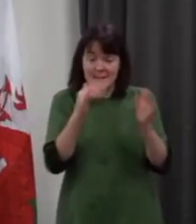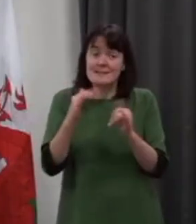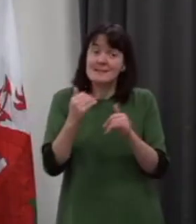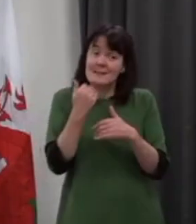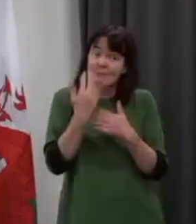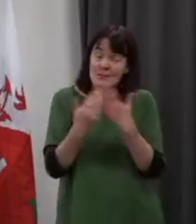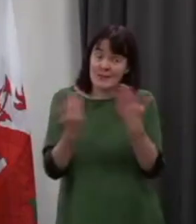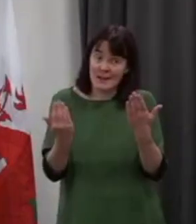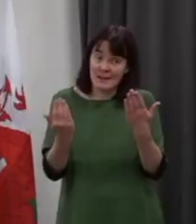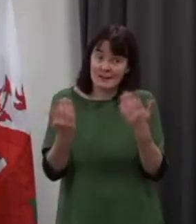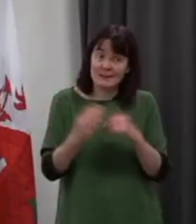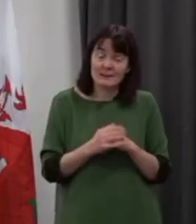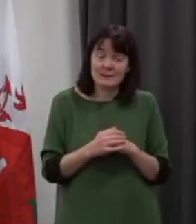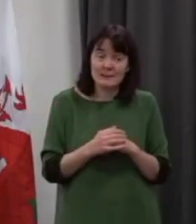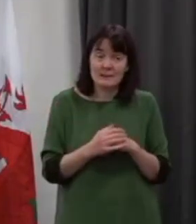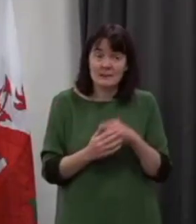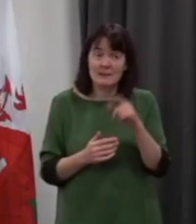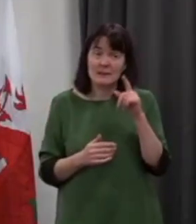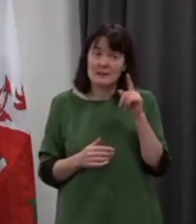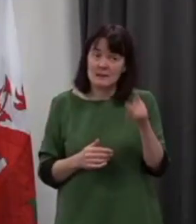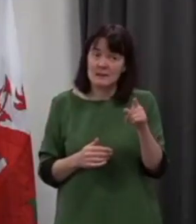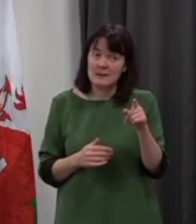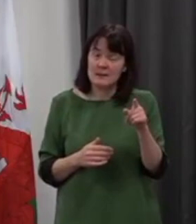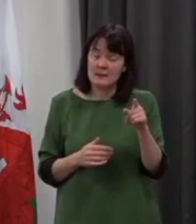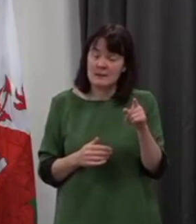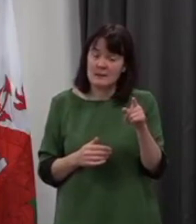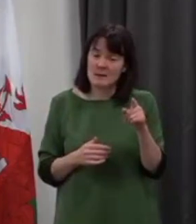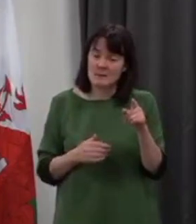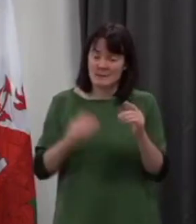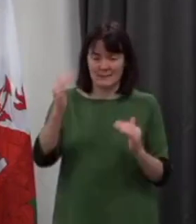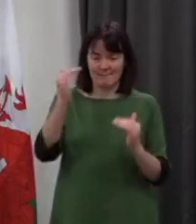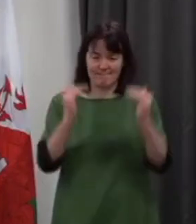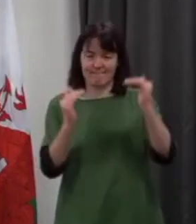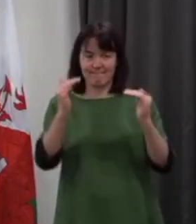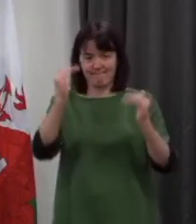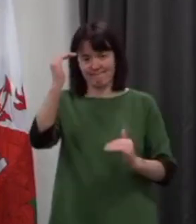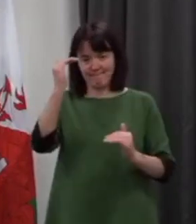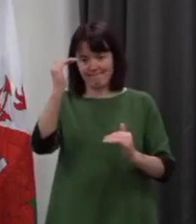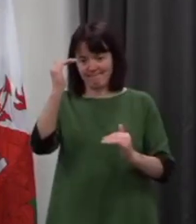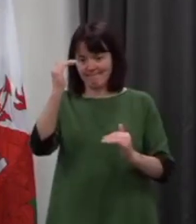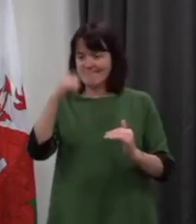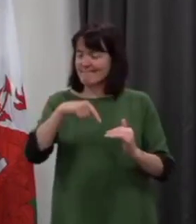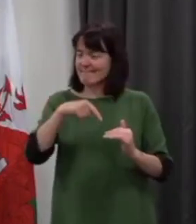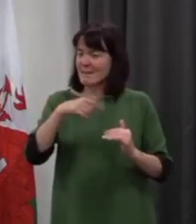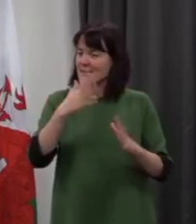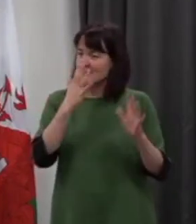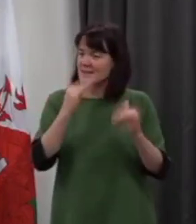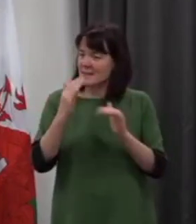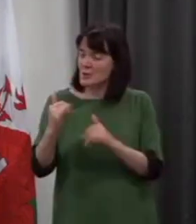significant shortfall in terms of the number of tests you were hoping for this week. In fact, several thousand